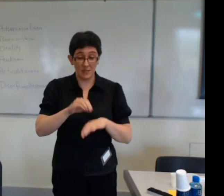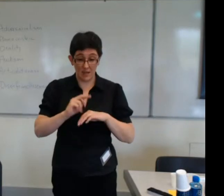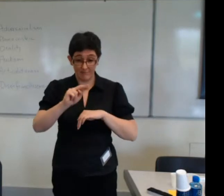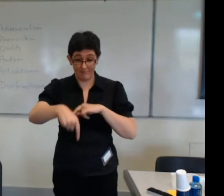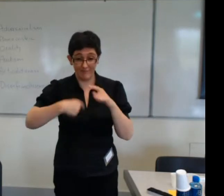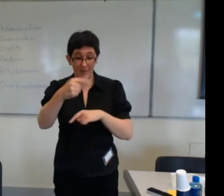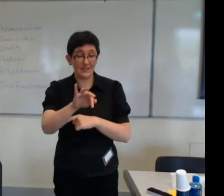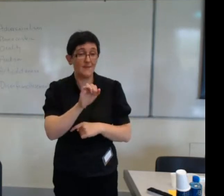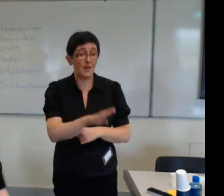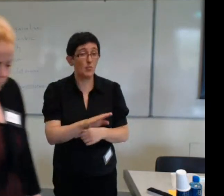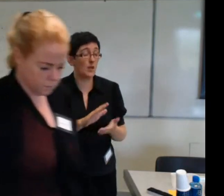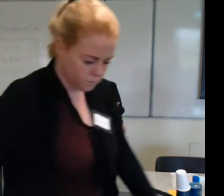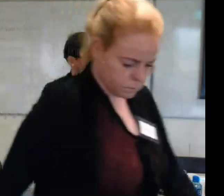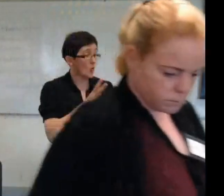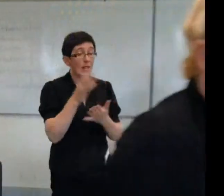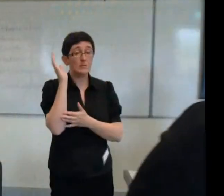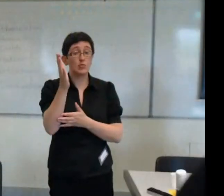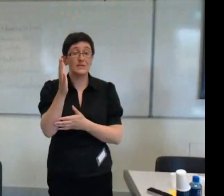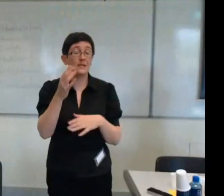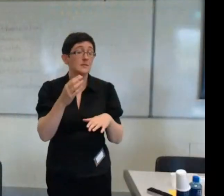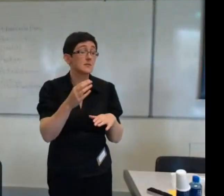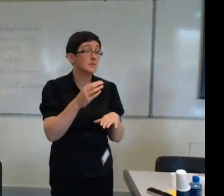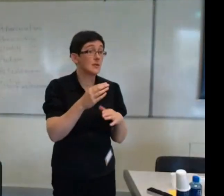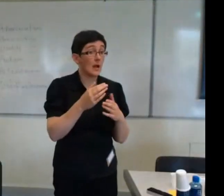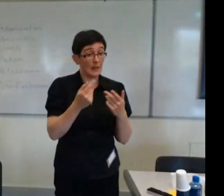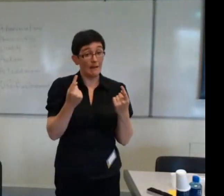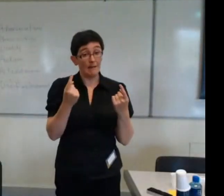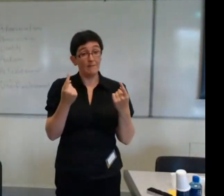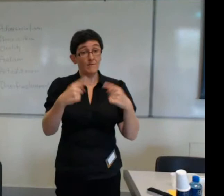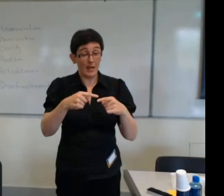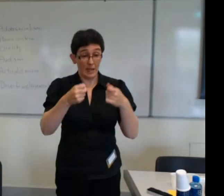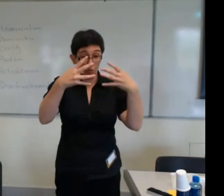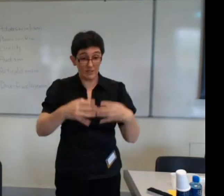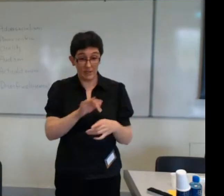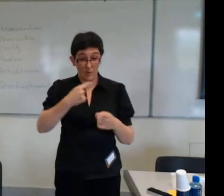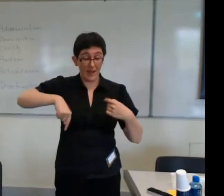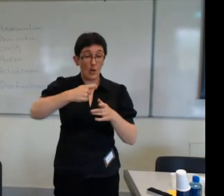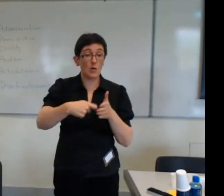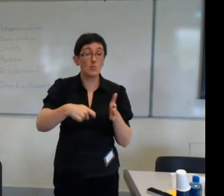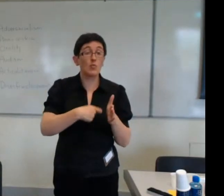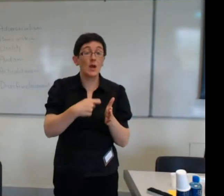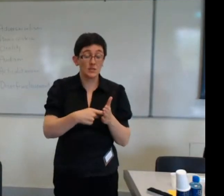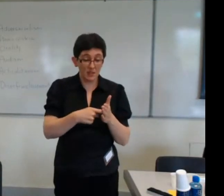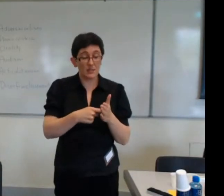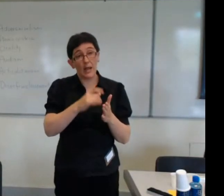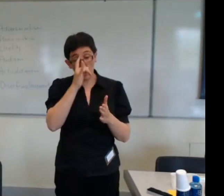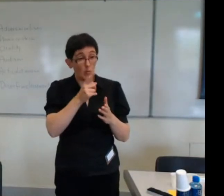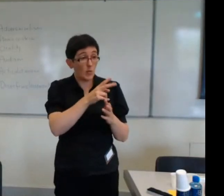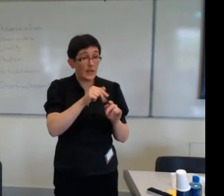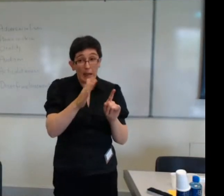February, when we will be presenting on the final results of our own Justisigns project, and hopefully we can even convince some of you to sit on a couple of